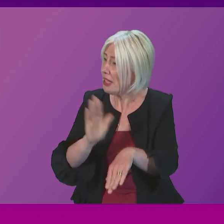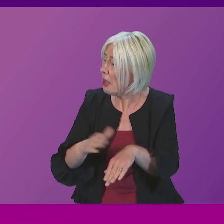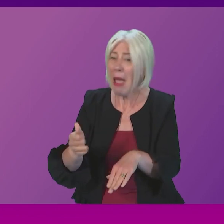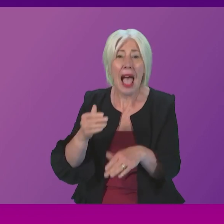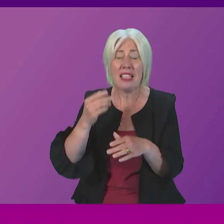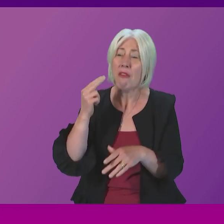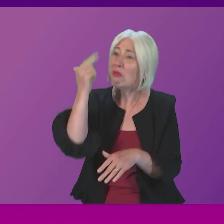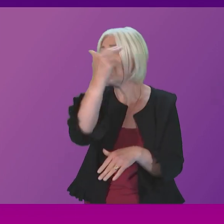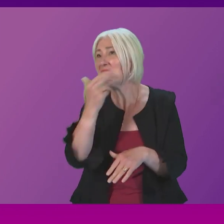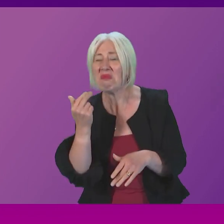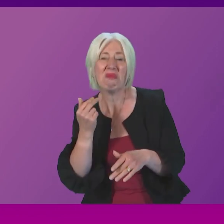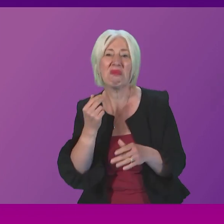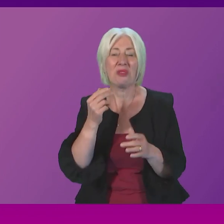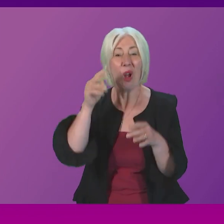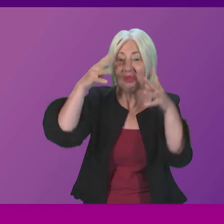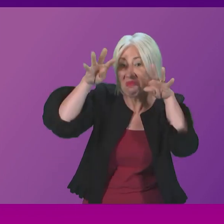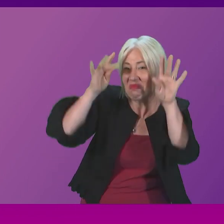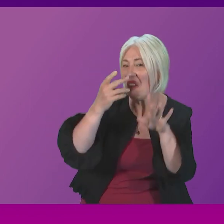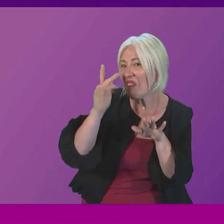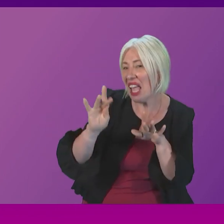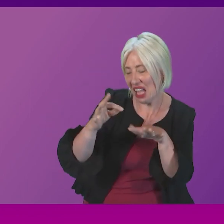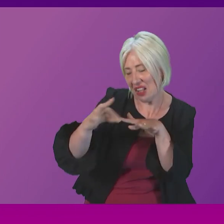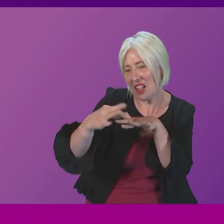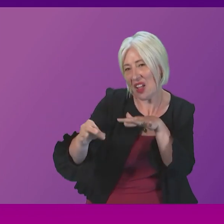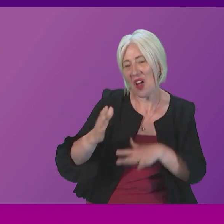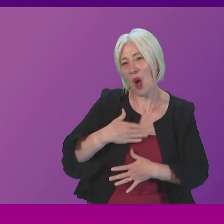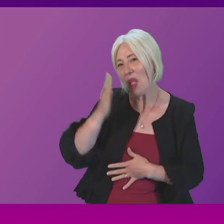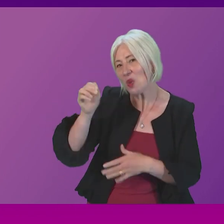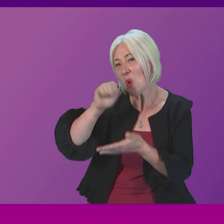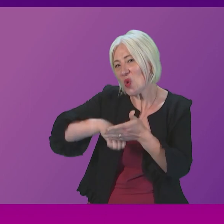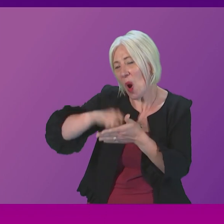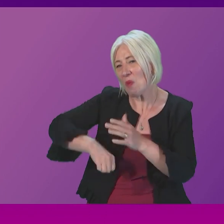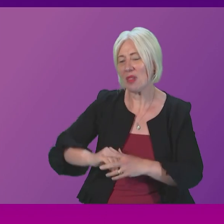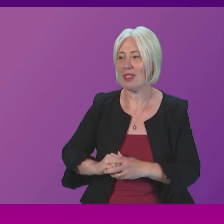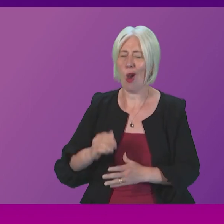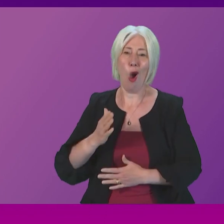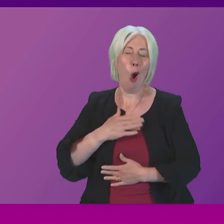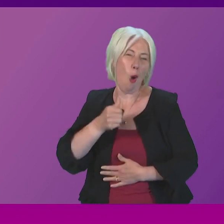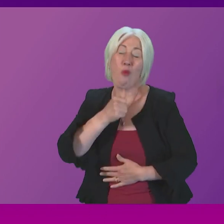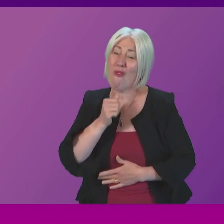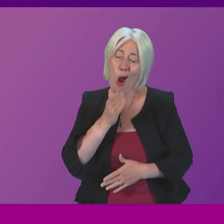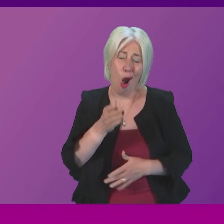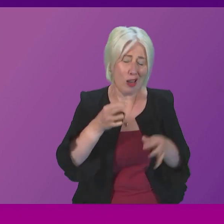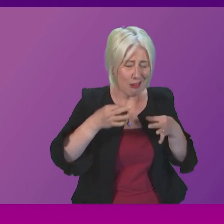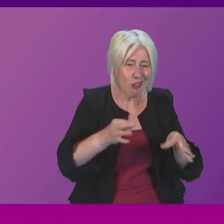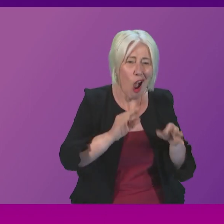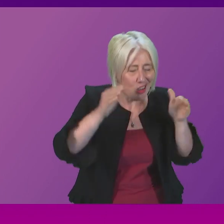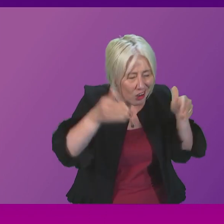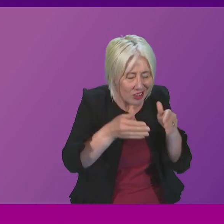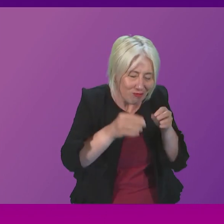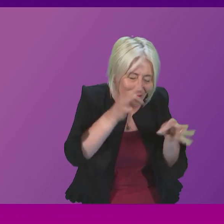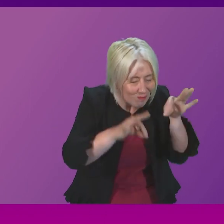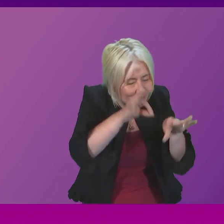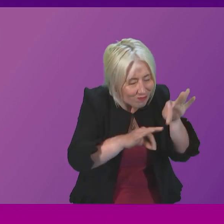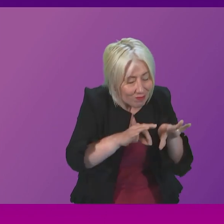nails, enjoys a wee bit retail therapy, or would rather cherish hours in her potting shed. Or maybe she's